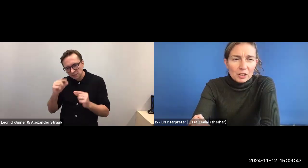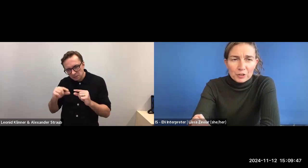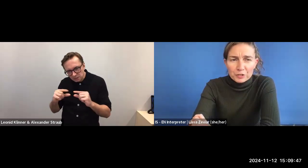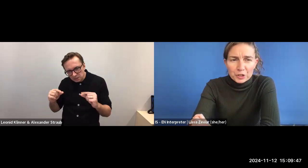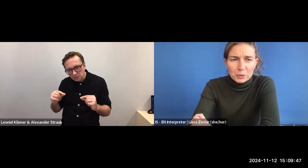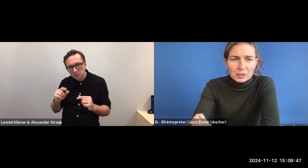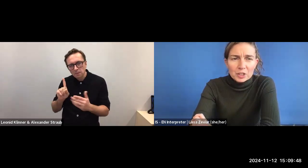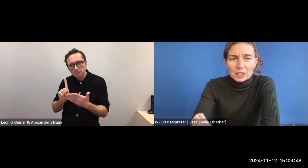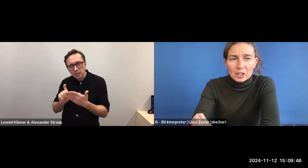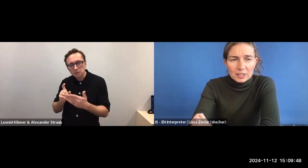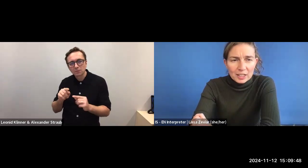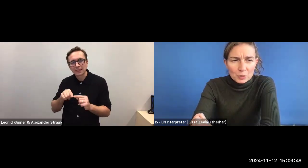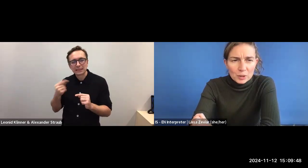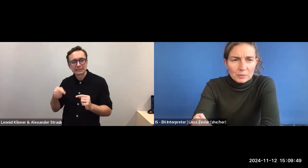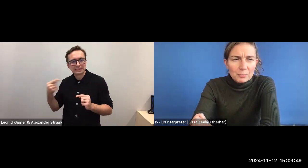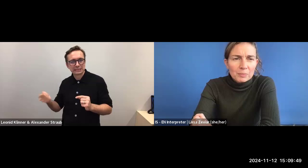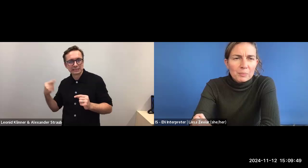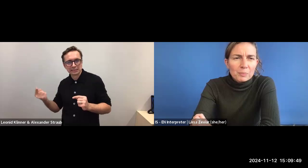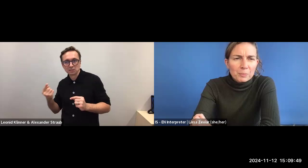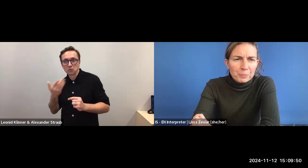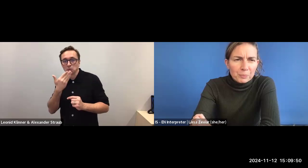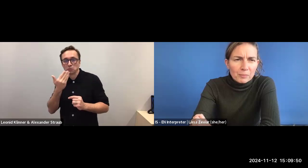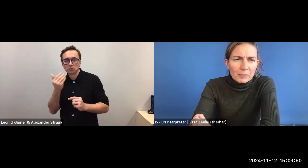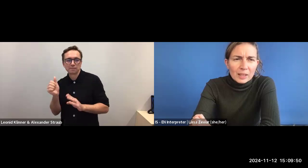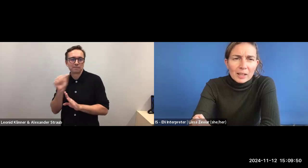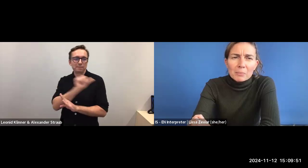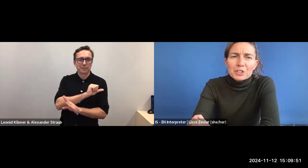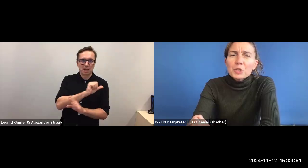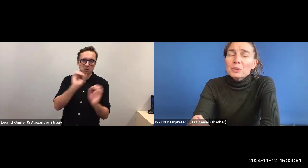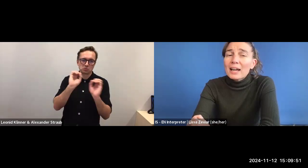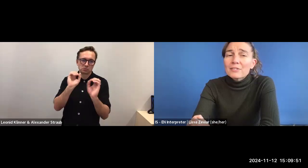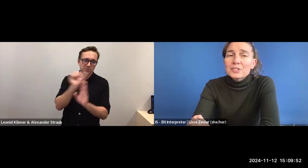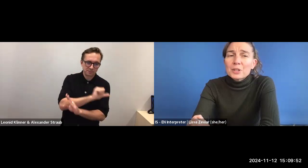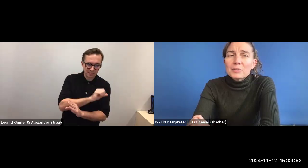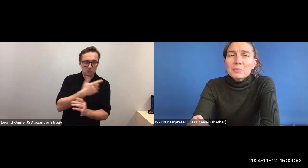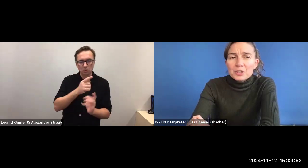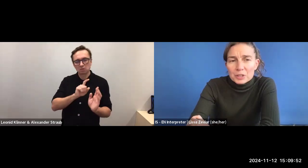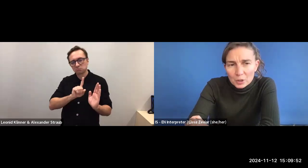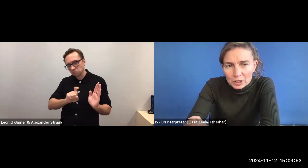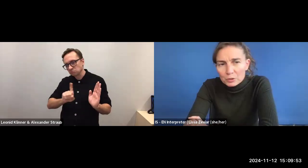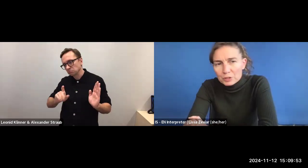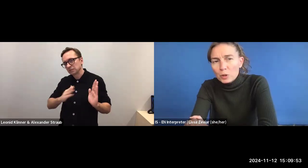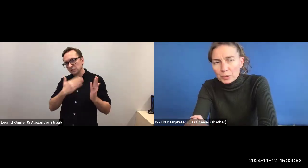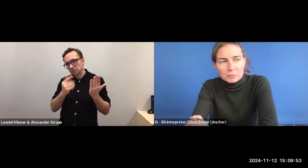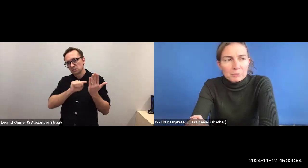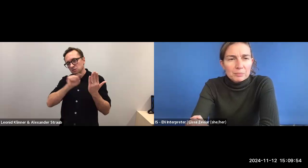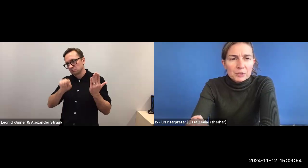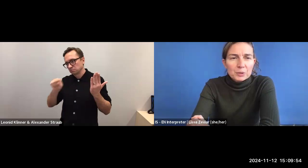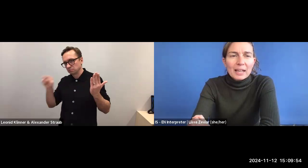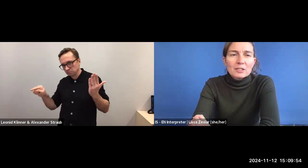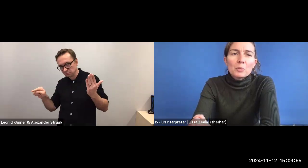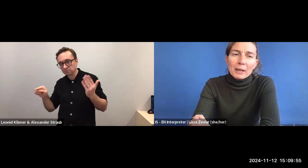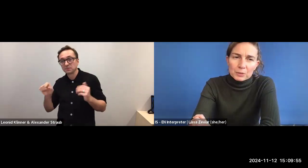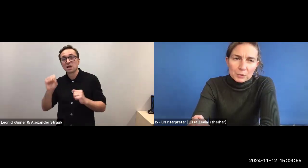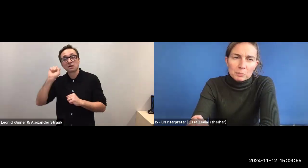You can click on the first one, you can click on the second one. But you don't have to, it only goes forward.